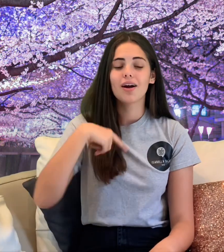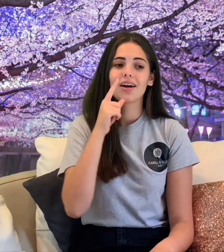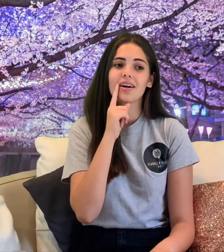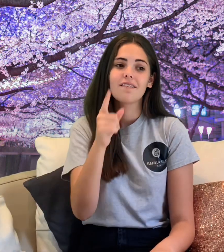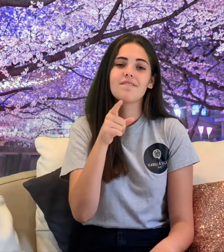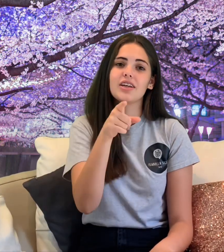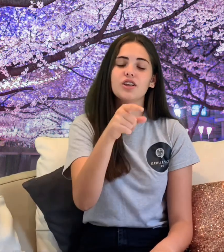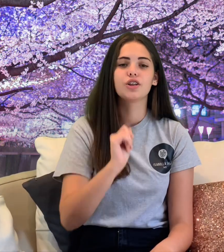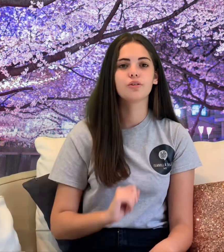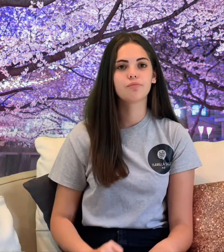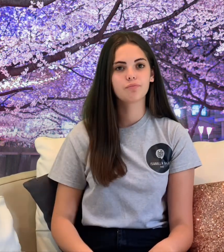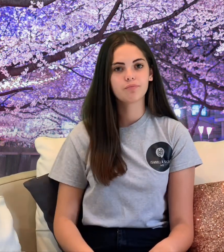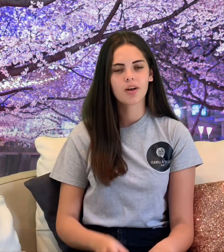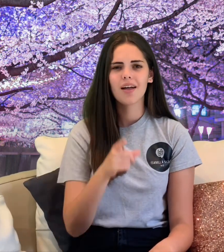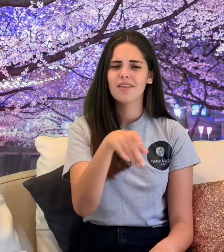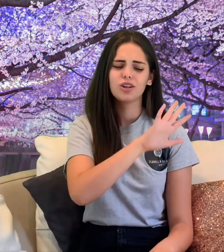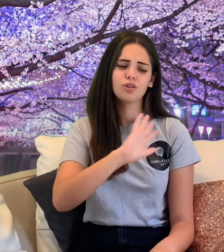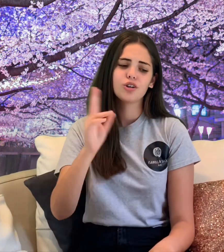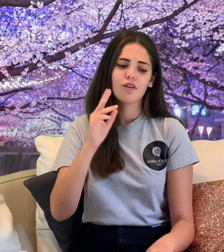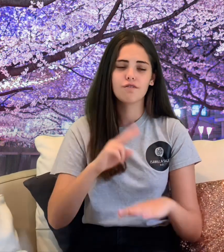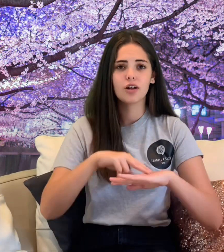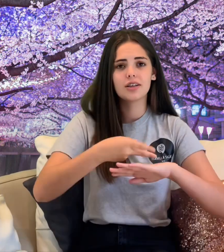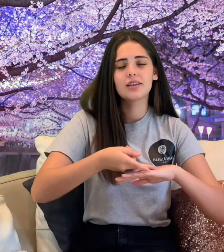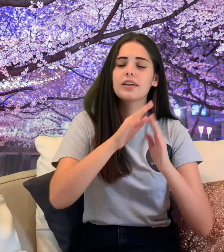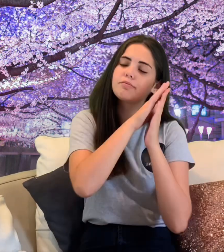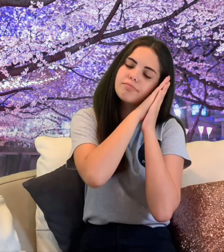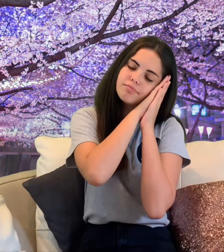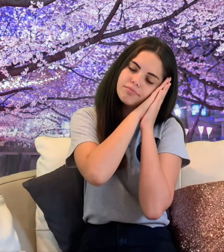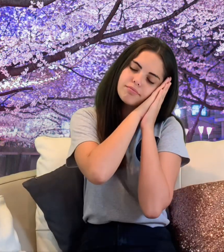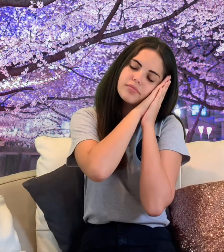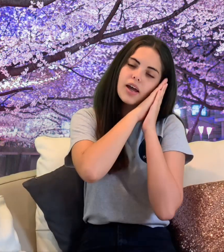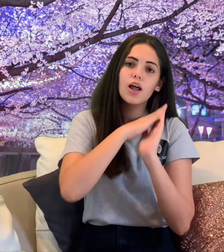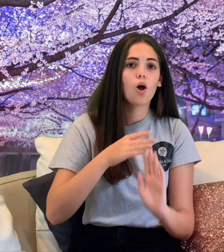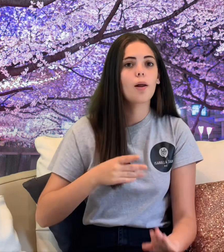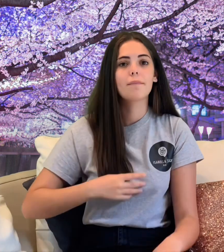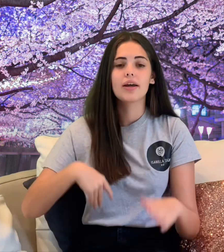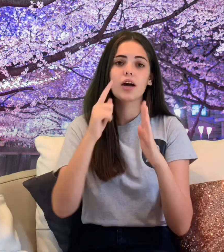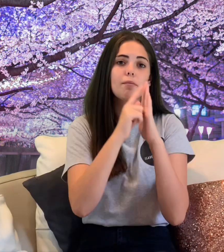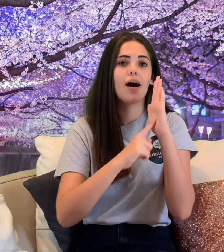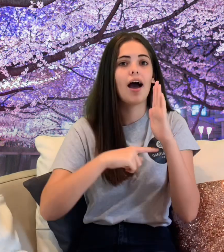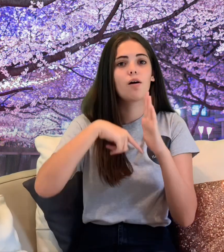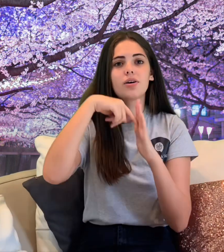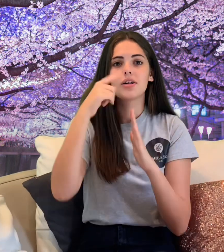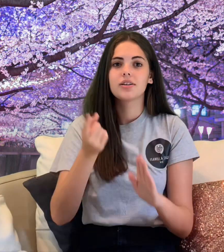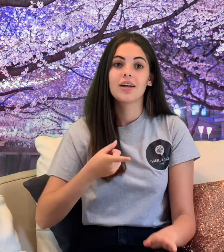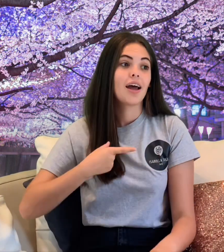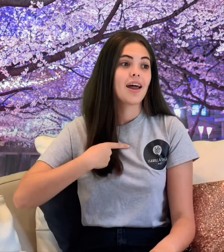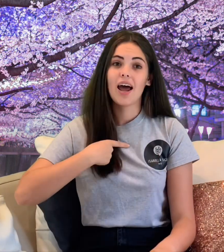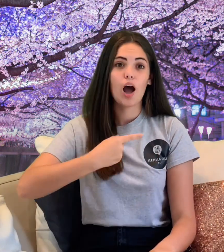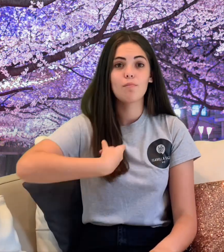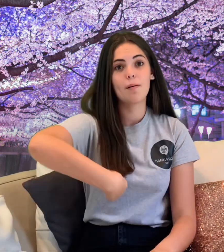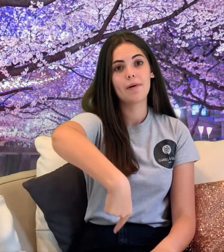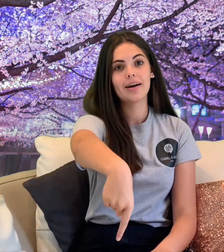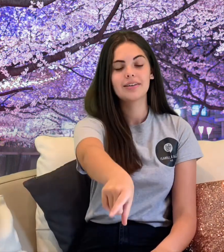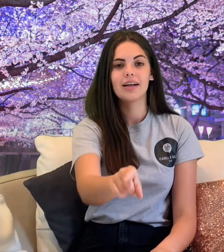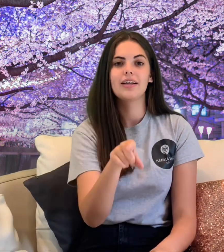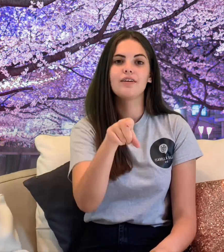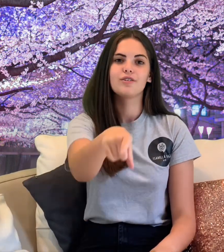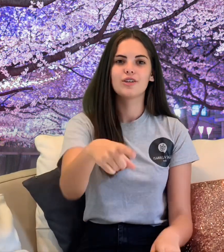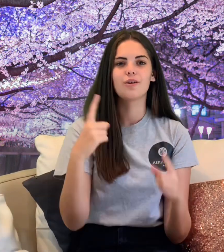gotta convince you that you shouldn't fall asleep? It'll only be a couple of hours. I'm about to leave. Do you